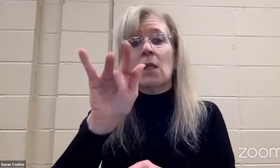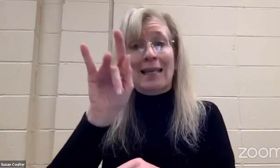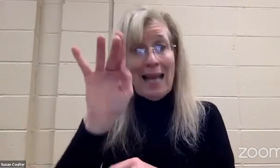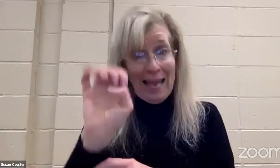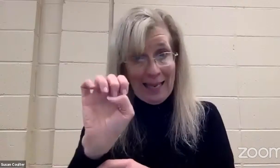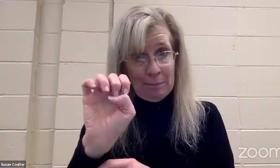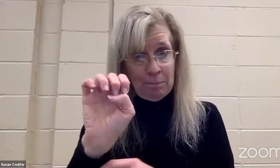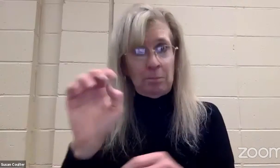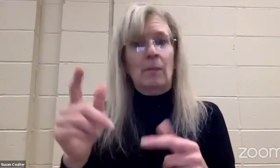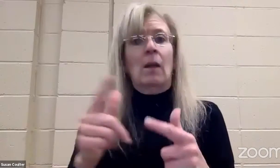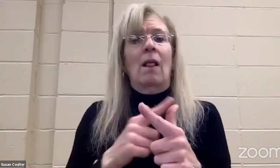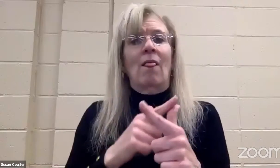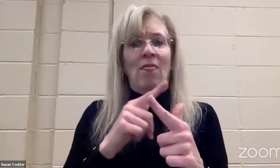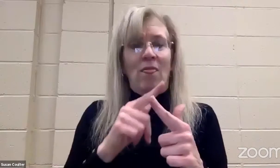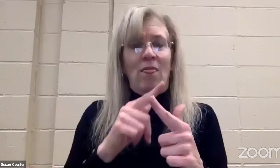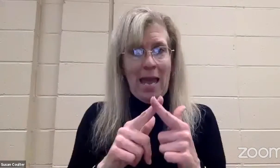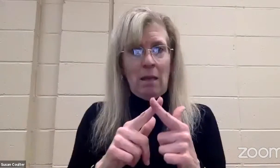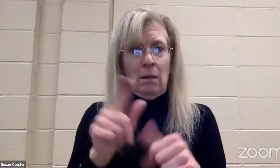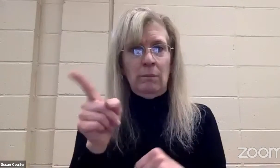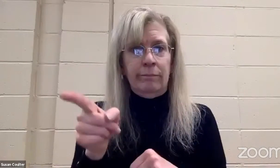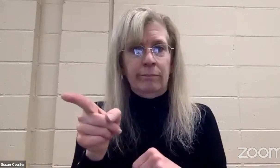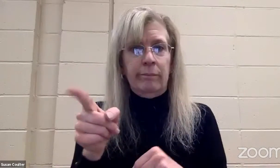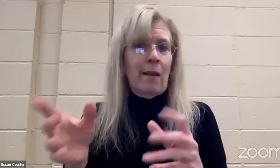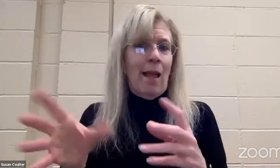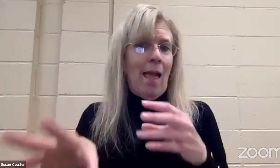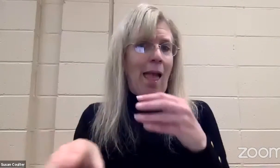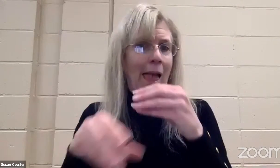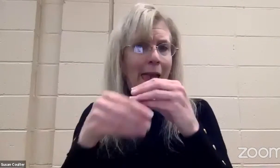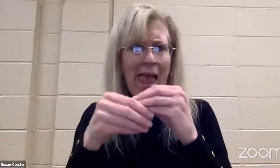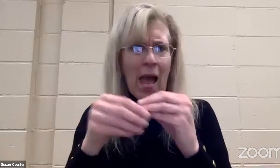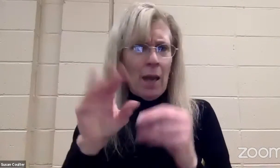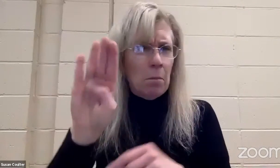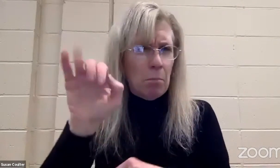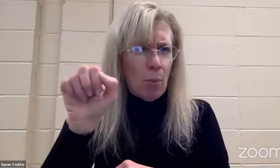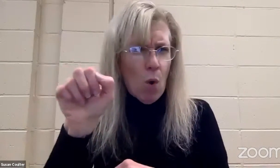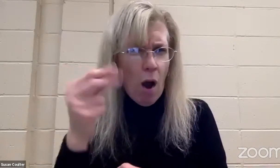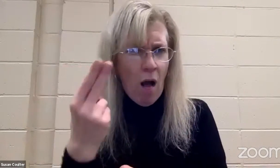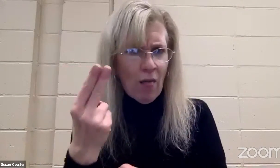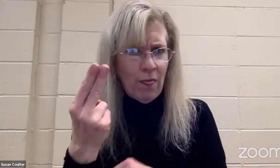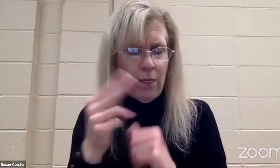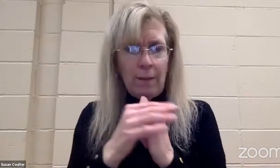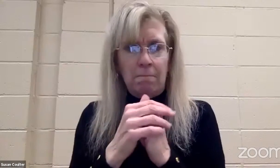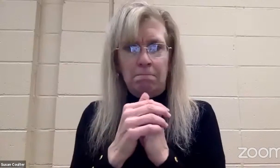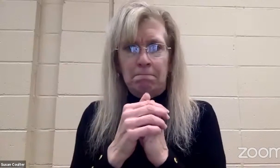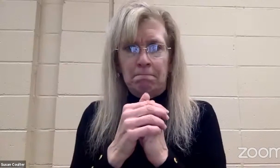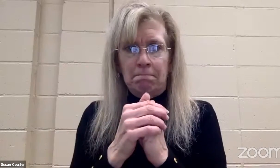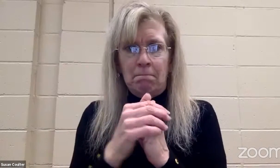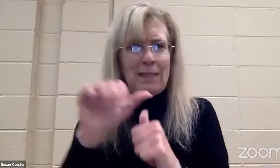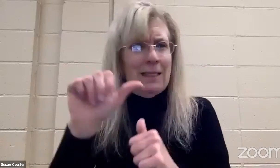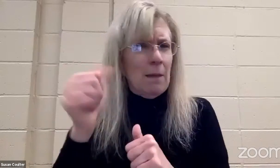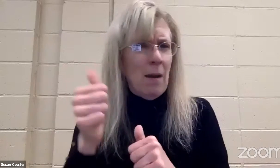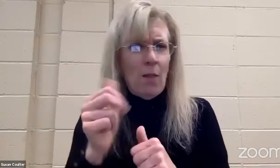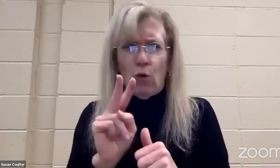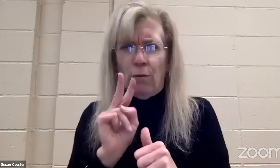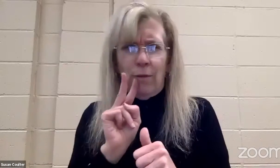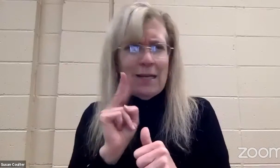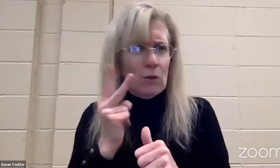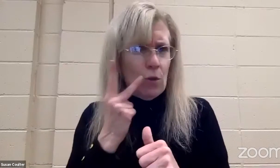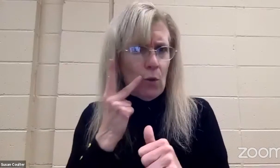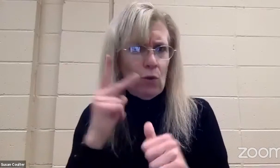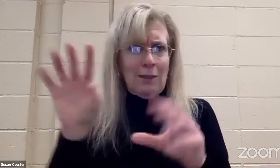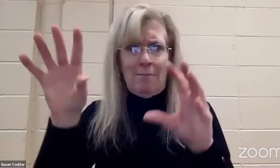in satay. Then add broth, some